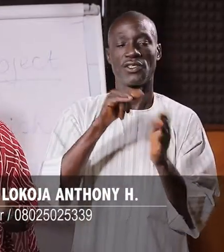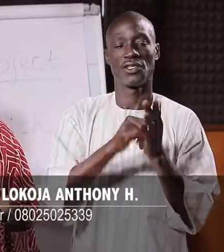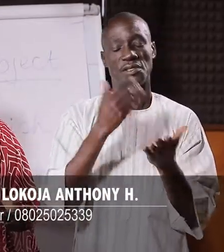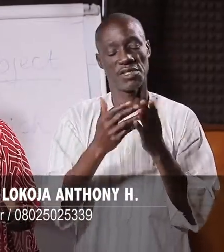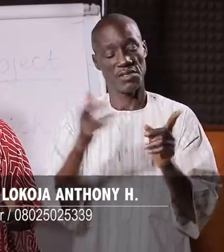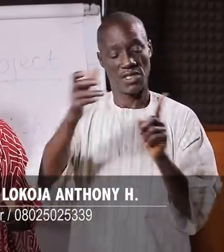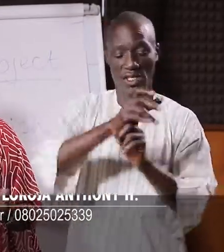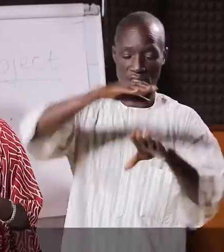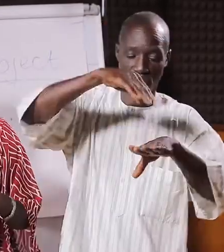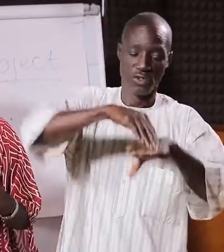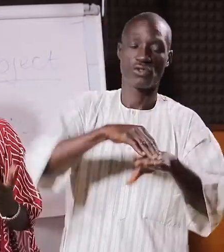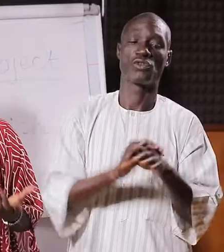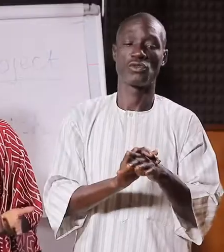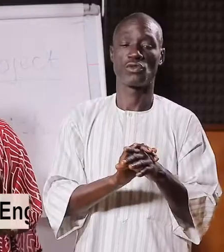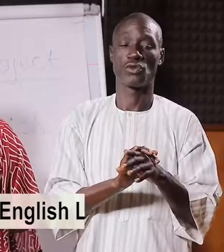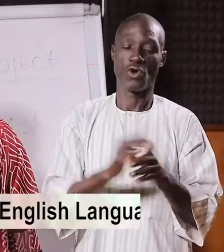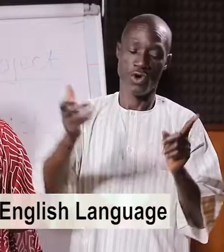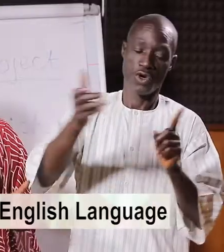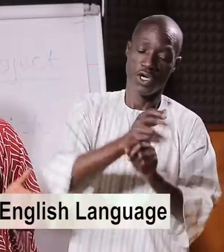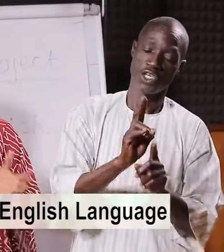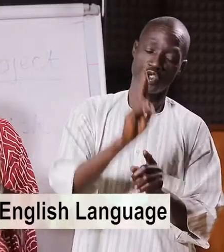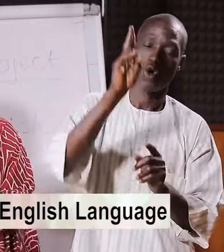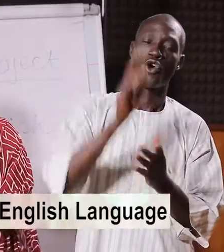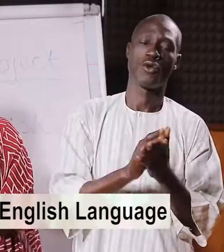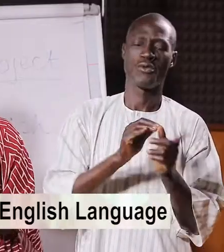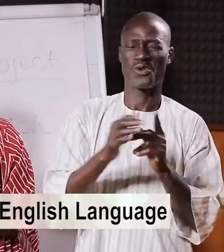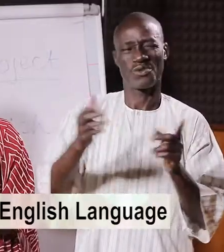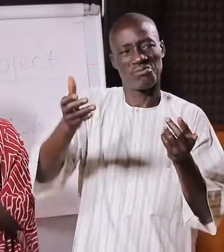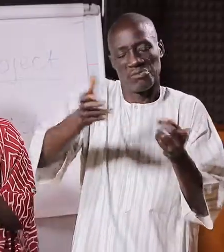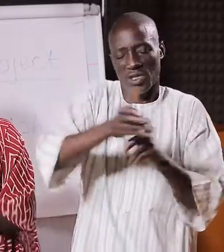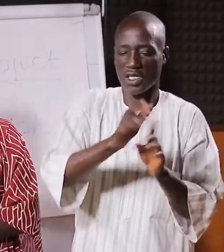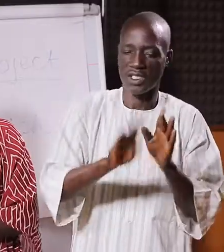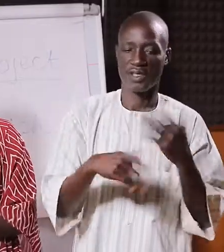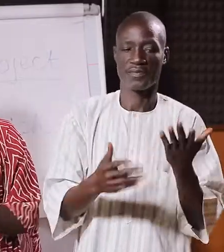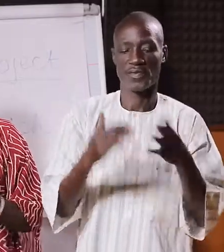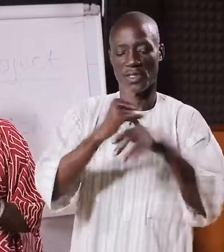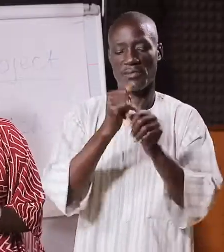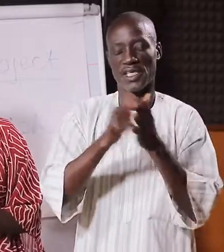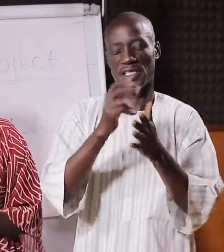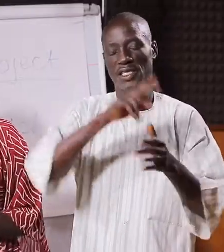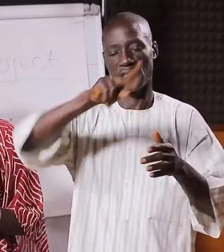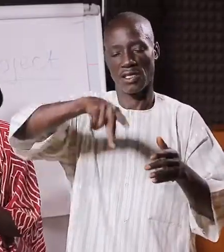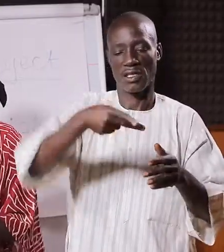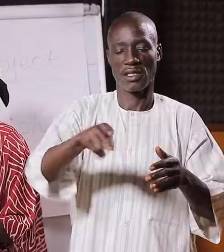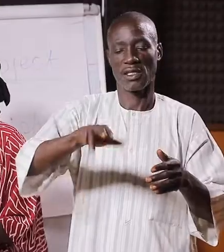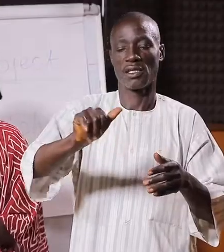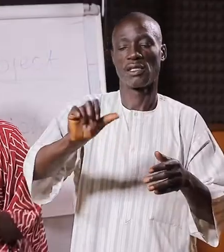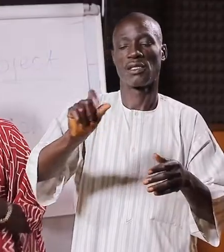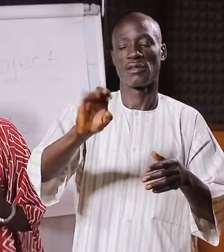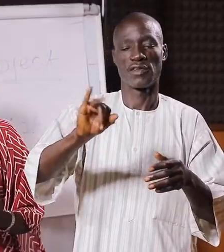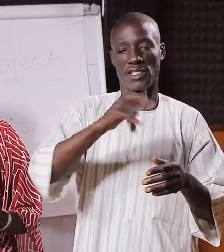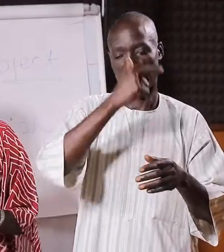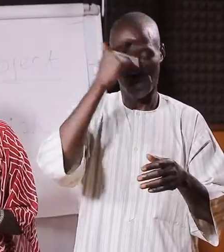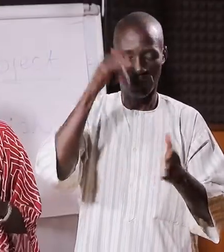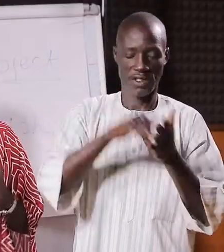on, maybe catch up. Just bring the words together, make it a phrase, and you learn. Why is it so? Because